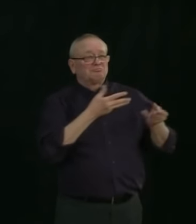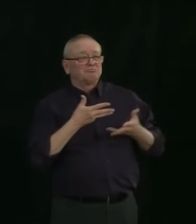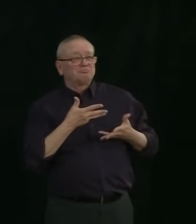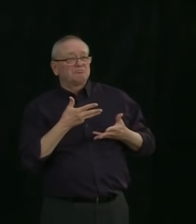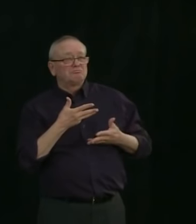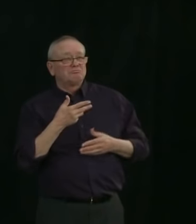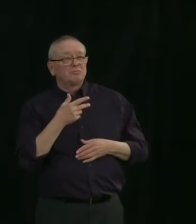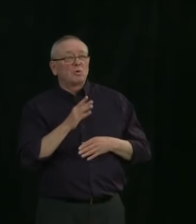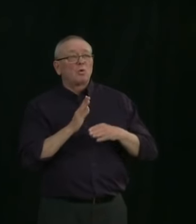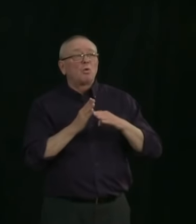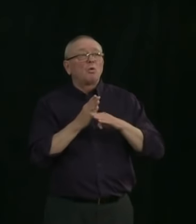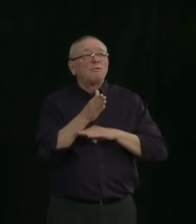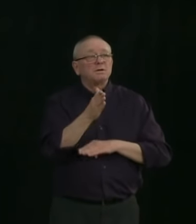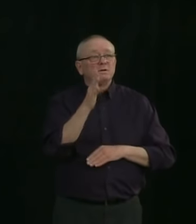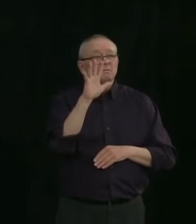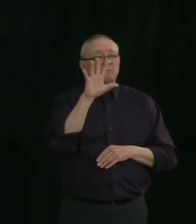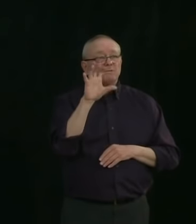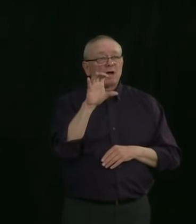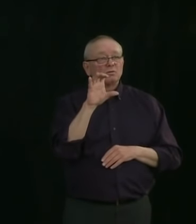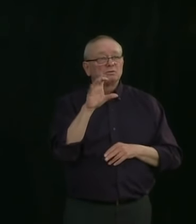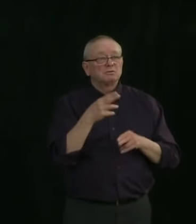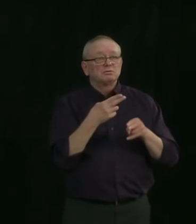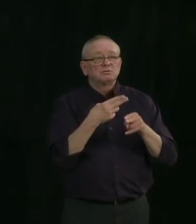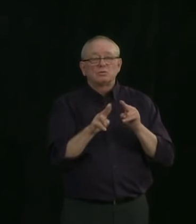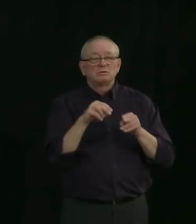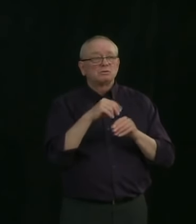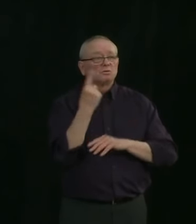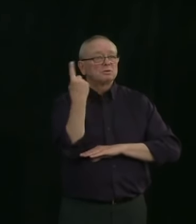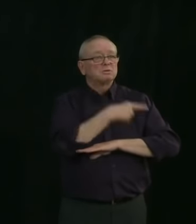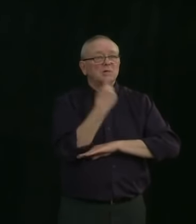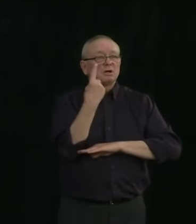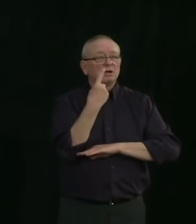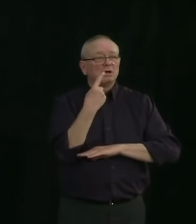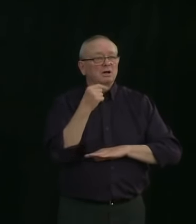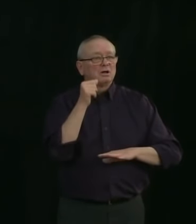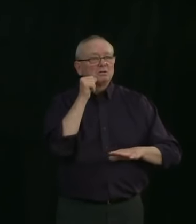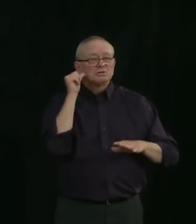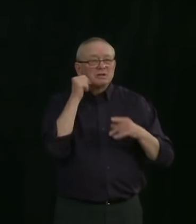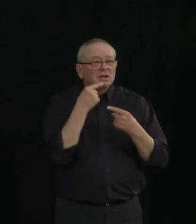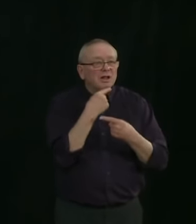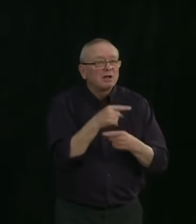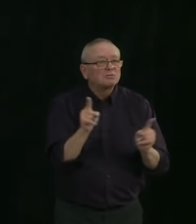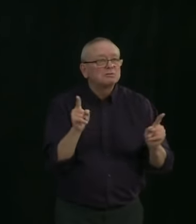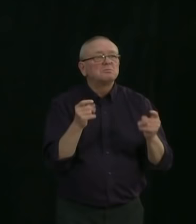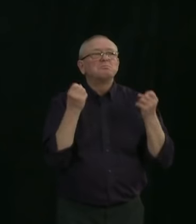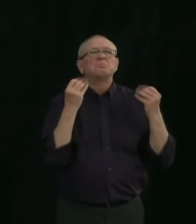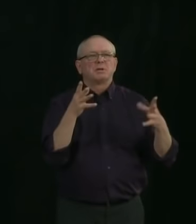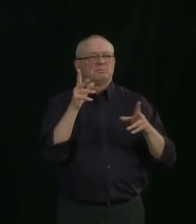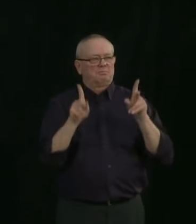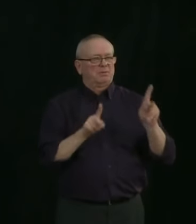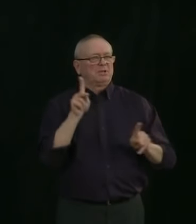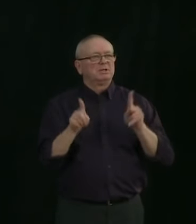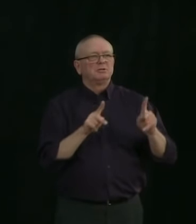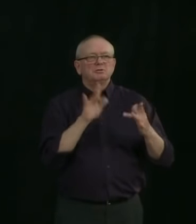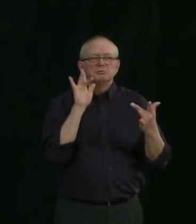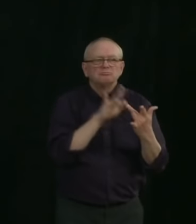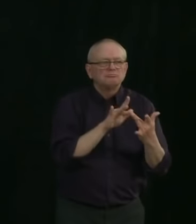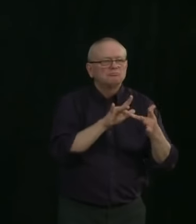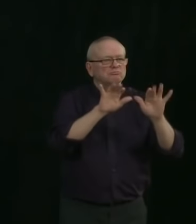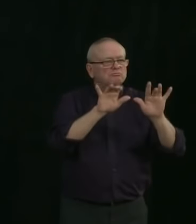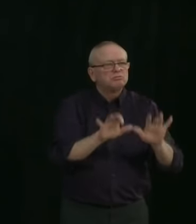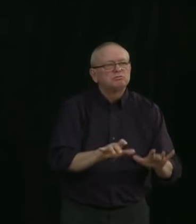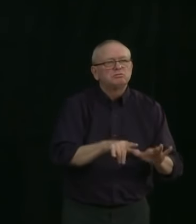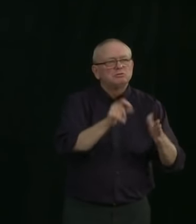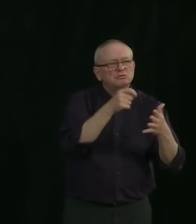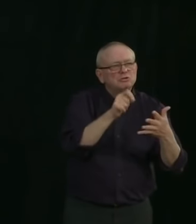already completed that online assessment tool and were being set up and arranged for testing. And so I don't anticipate that we will